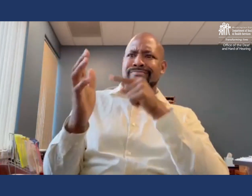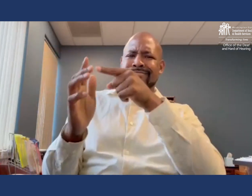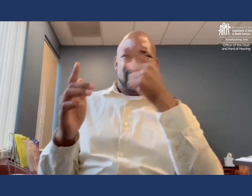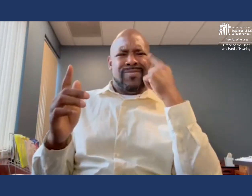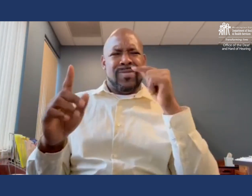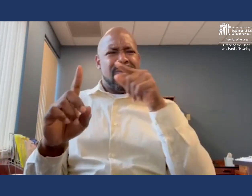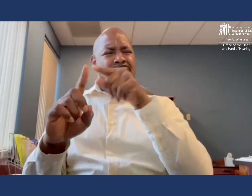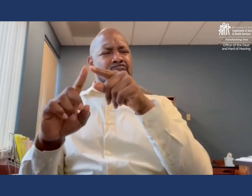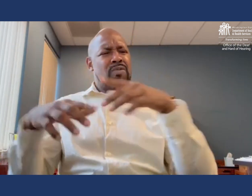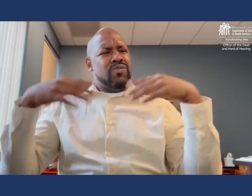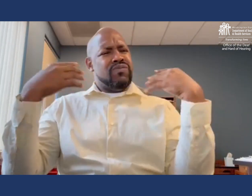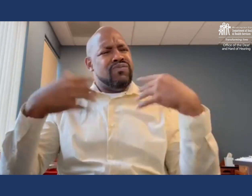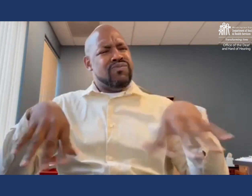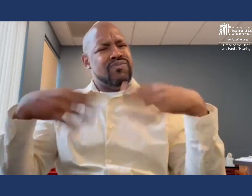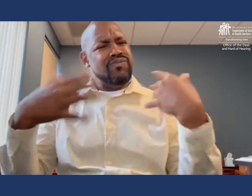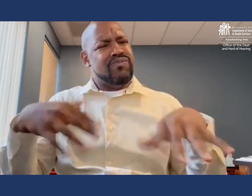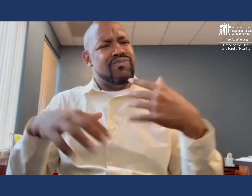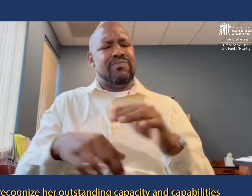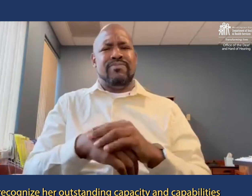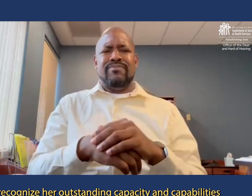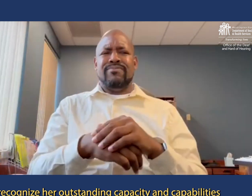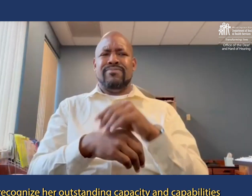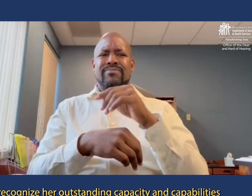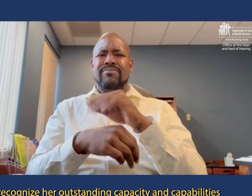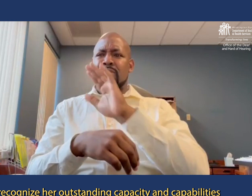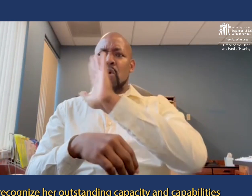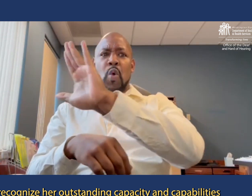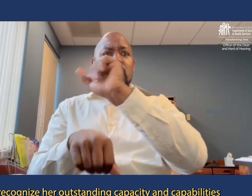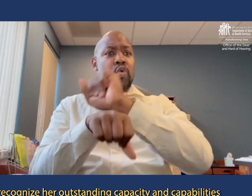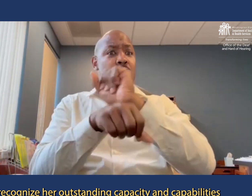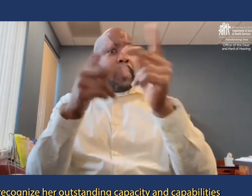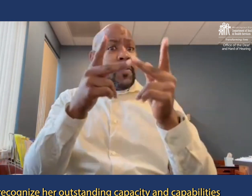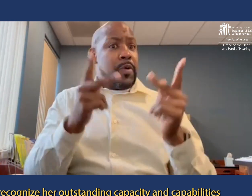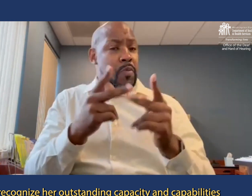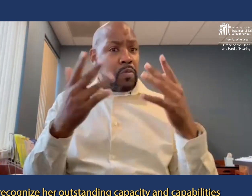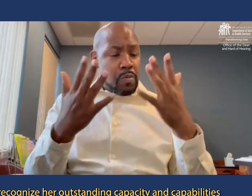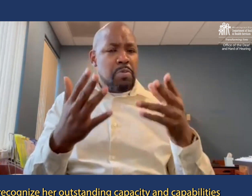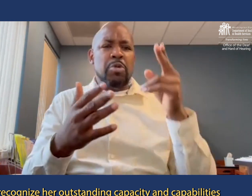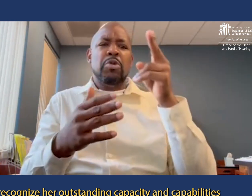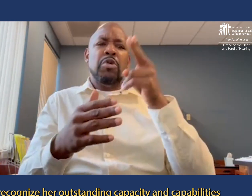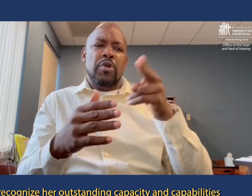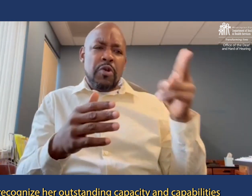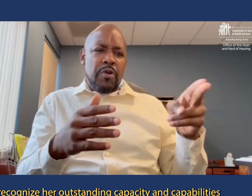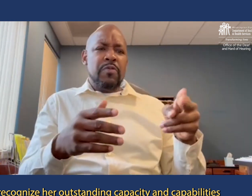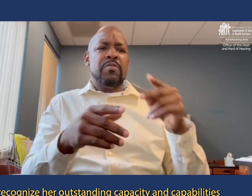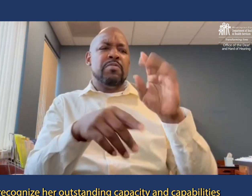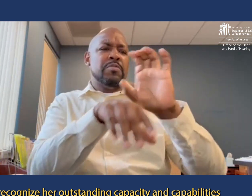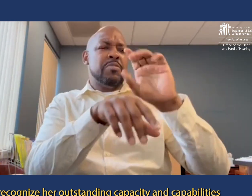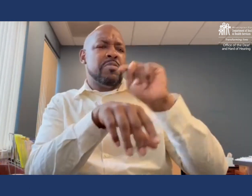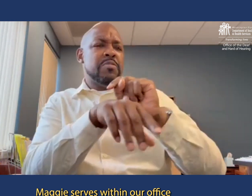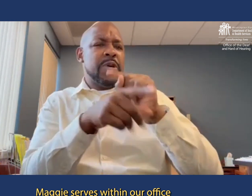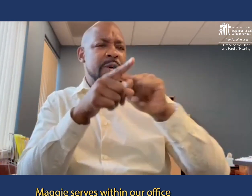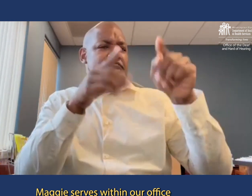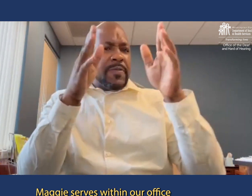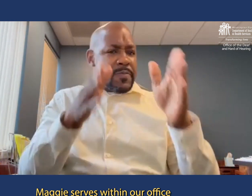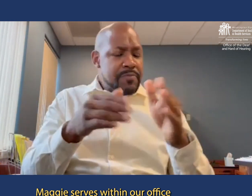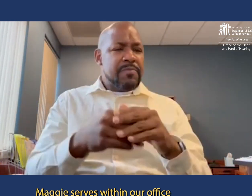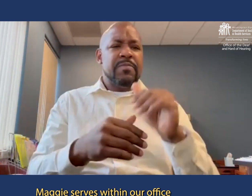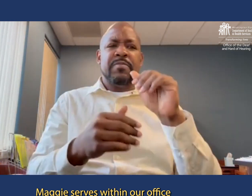We selected Maggie for this month's Spotlight to recognize her outstanding capacity and capabilities within our team. Maggie serves within our office